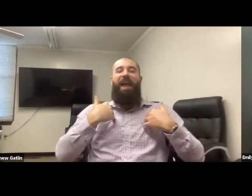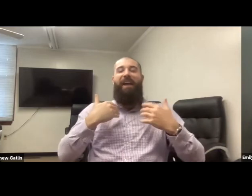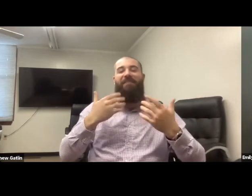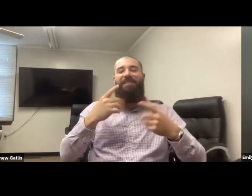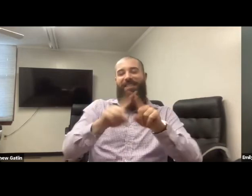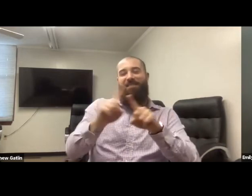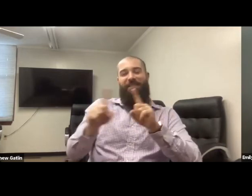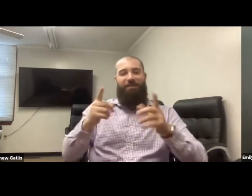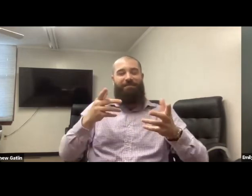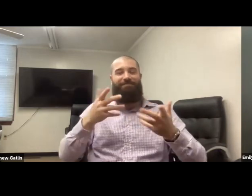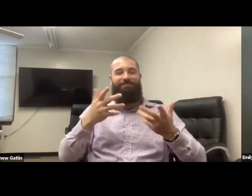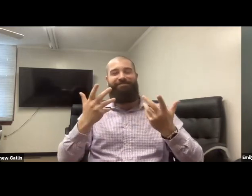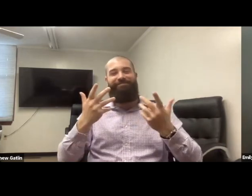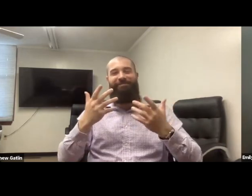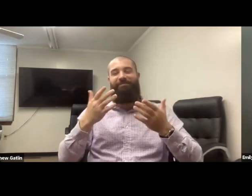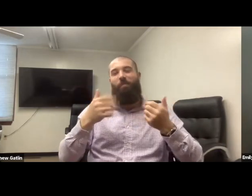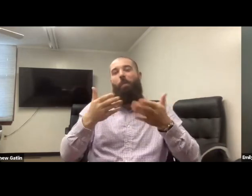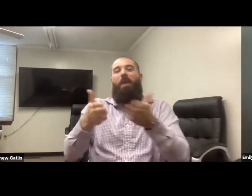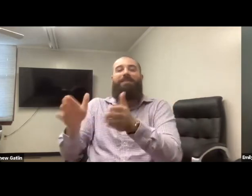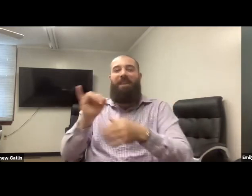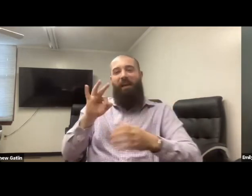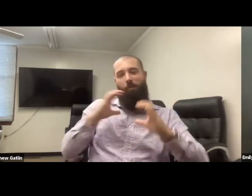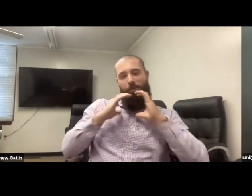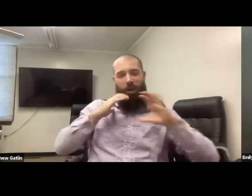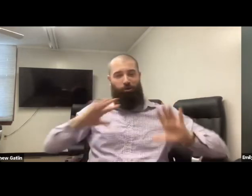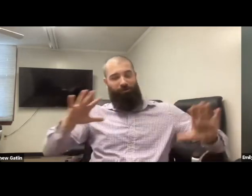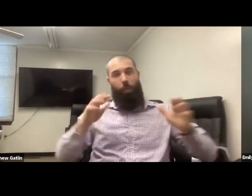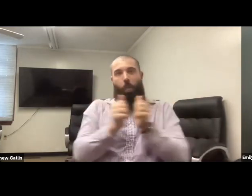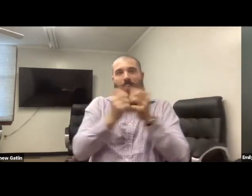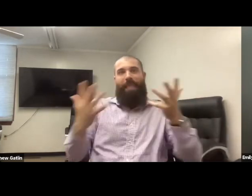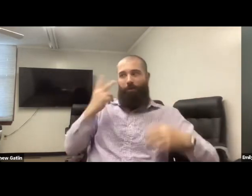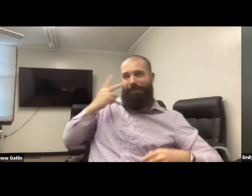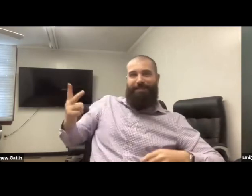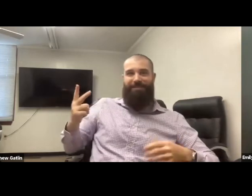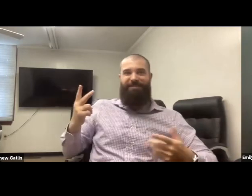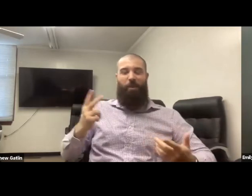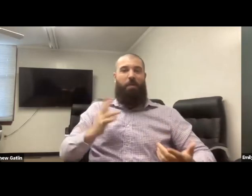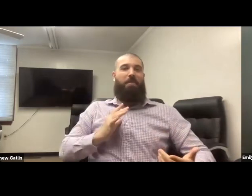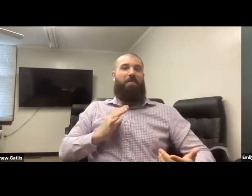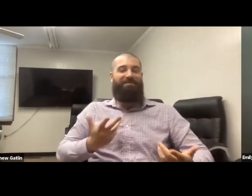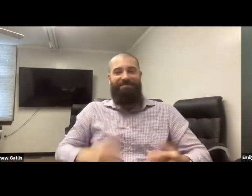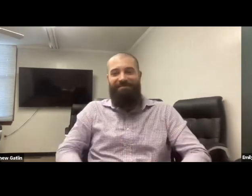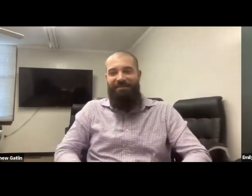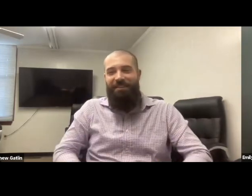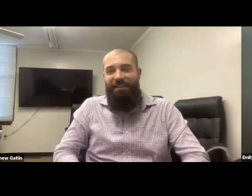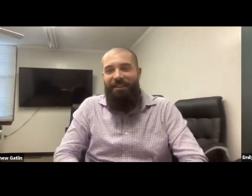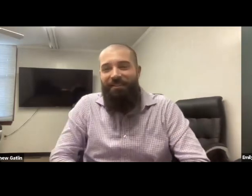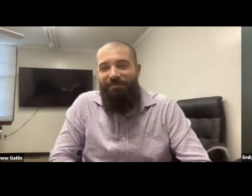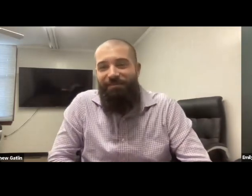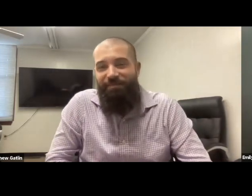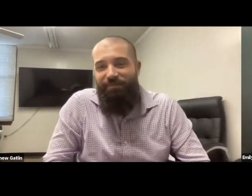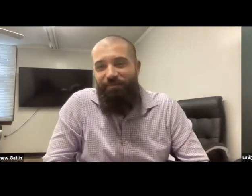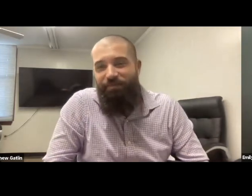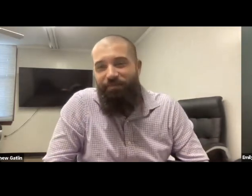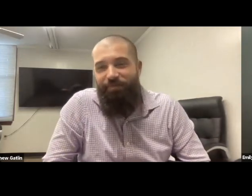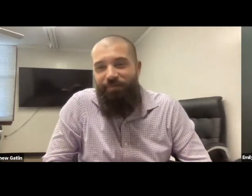forward. So we had different ways of communicating when we couldn't see each other. So that was kind of